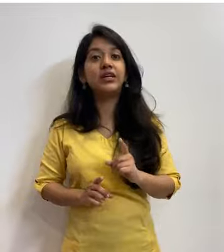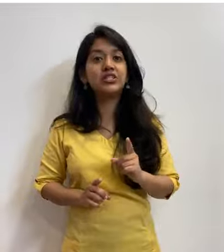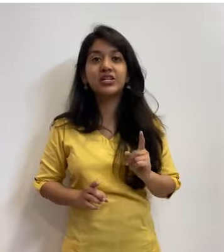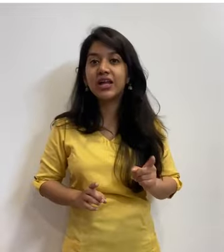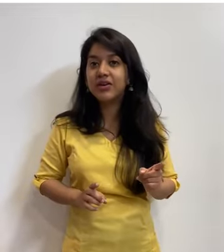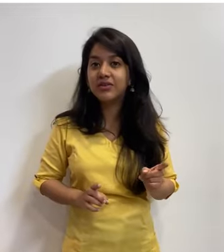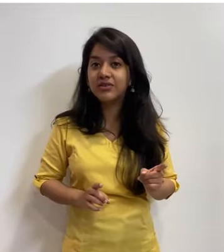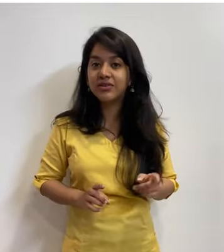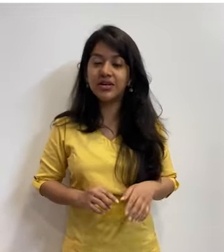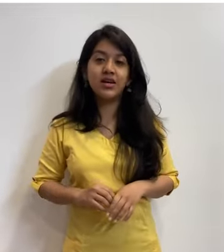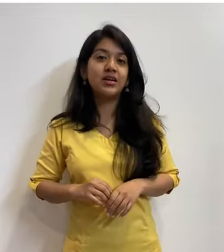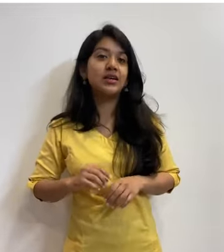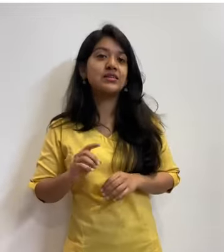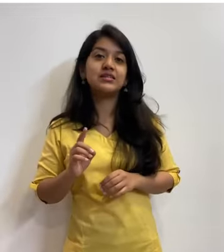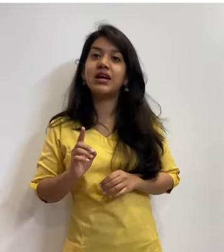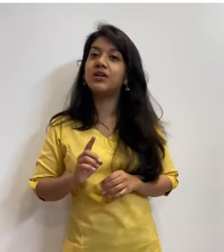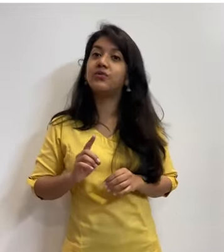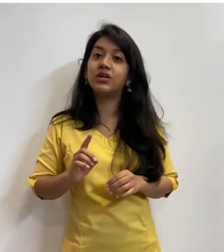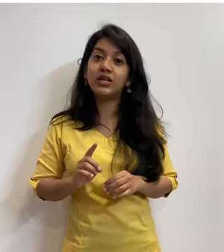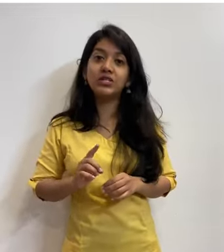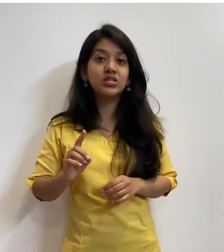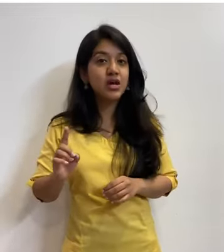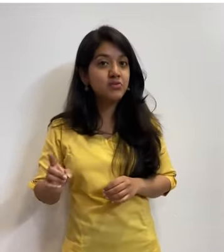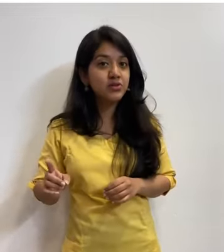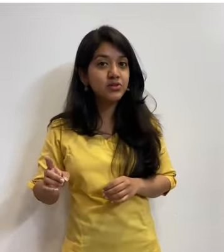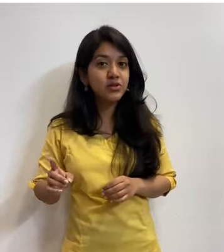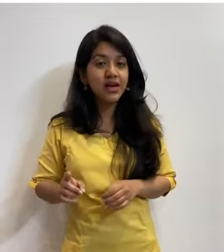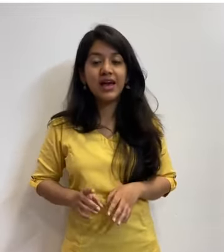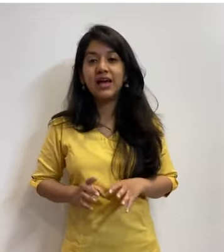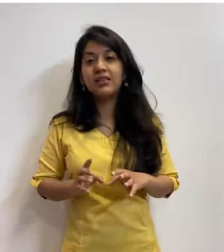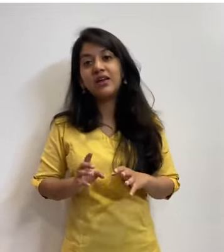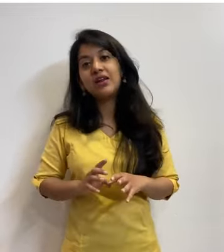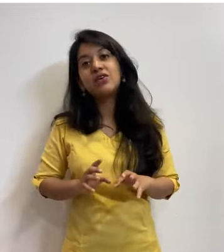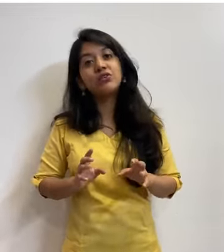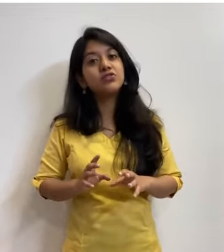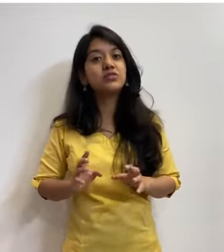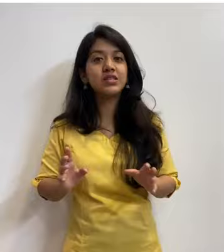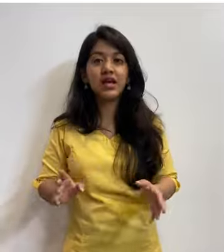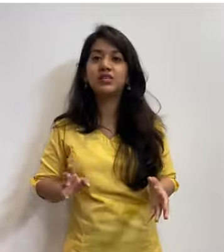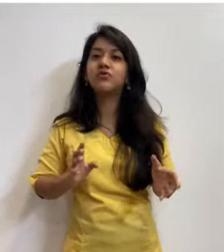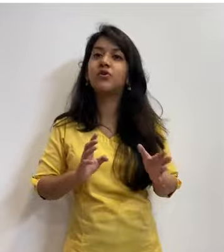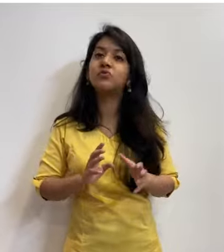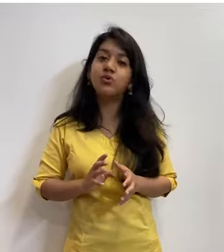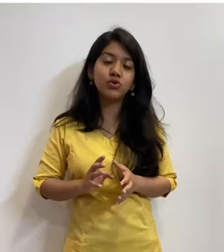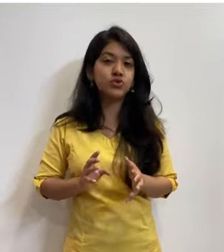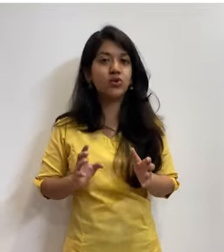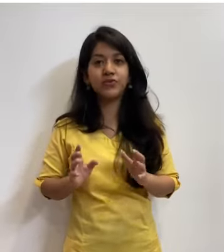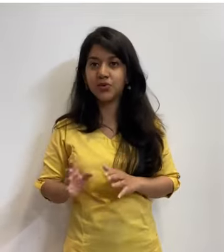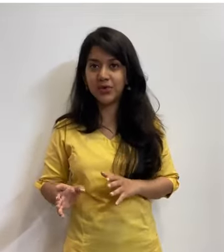each letter, there is a sign for each number, and there are also signs for most of the